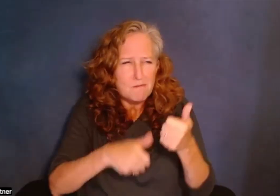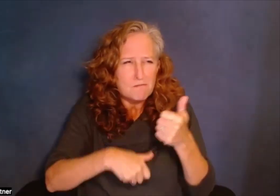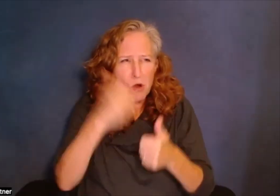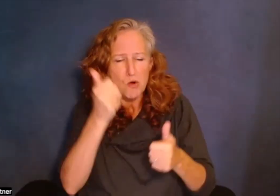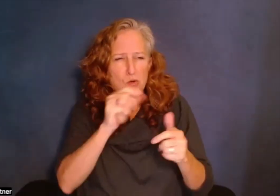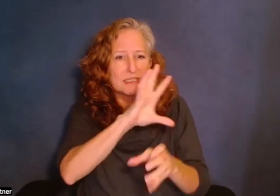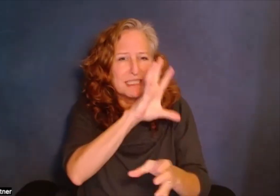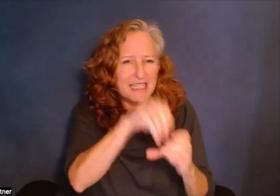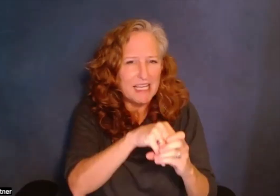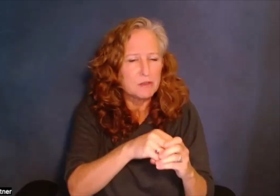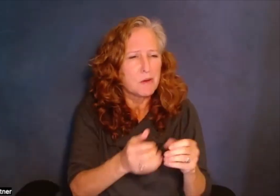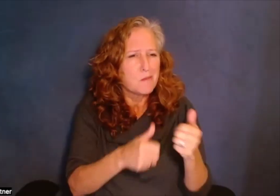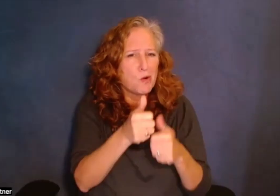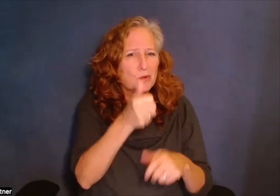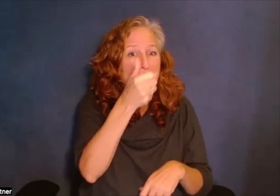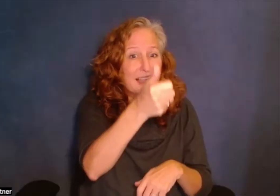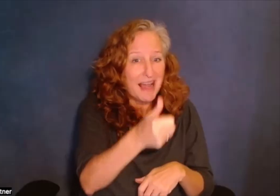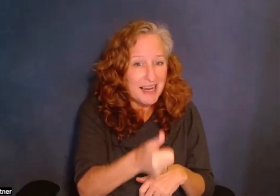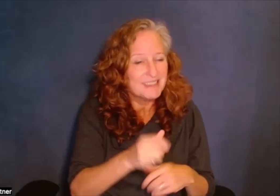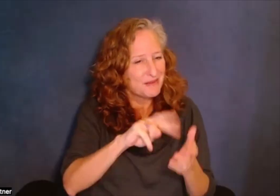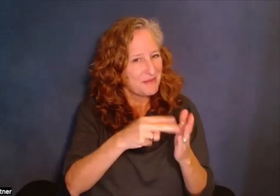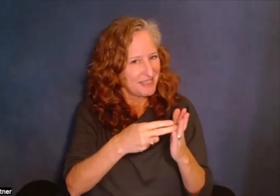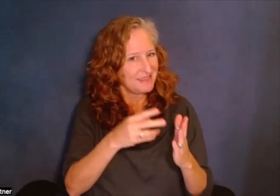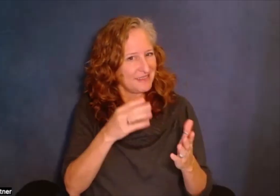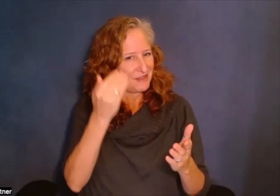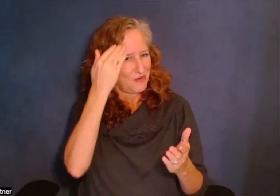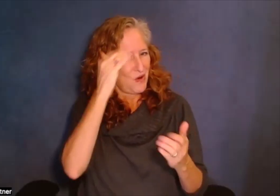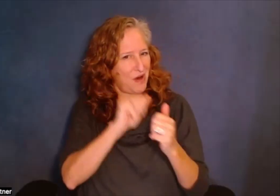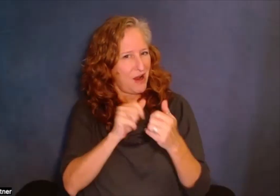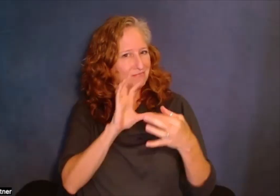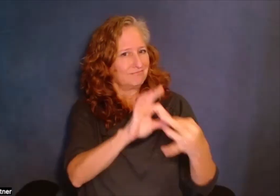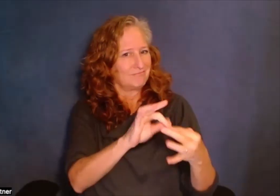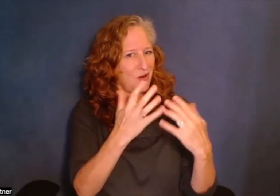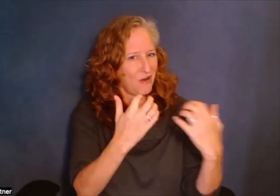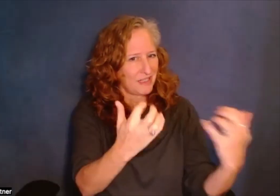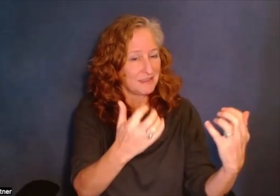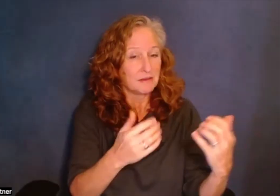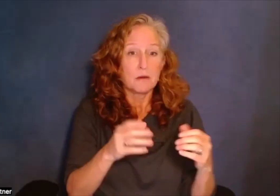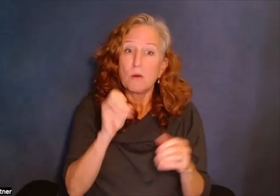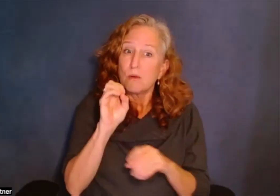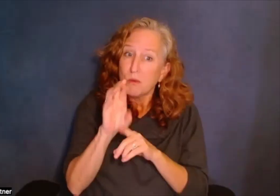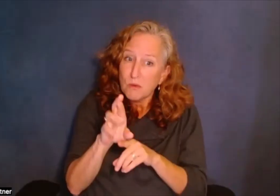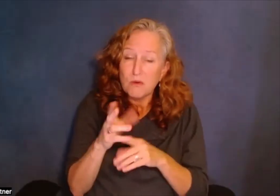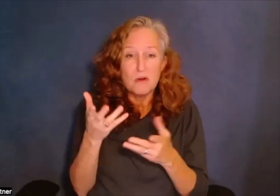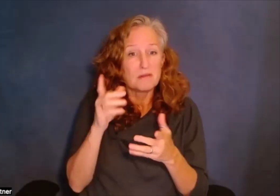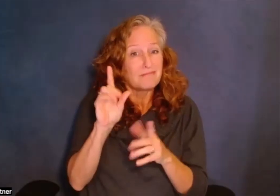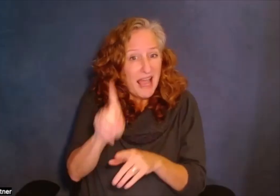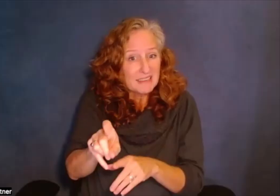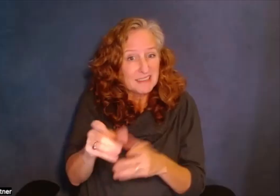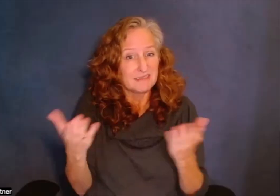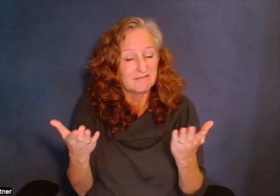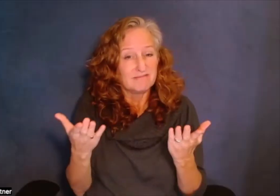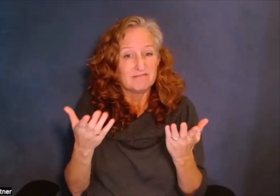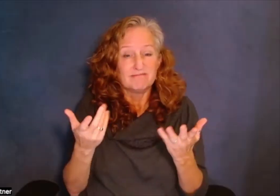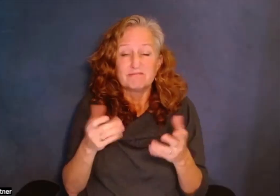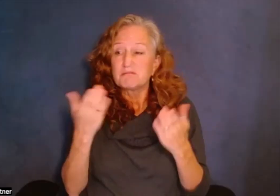consistency builds community. Social media success doesn't happen overnight. Viral posts don't happen